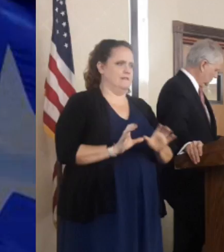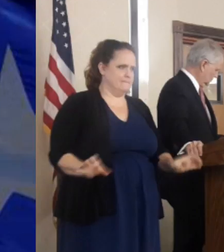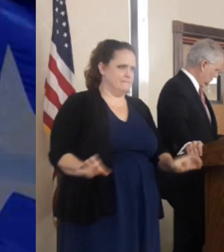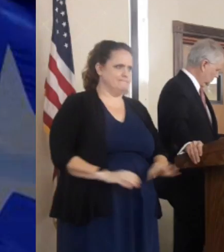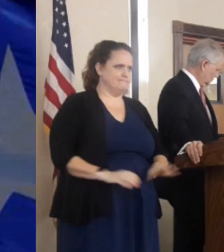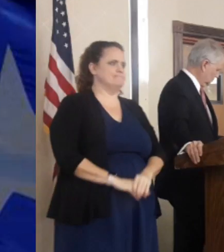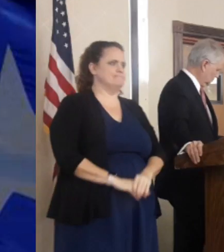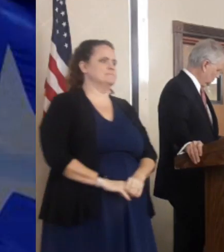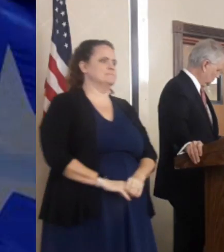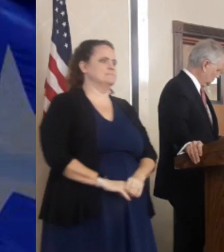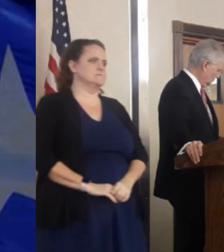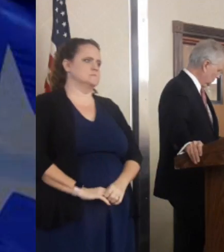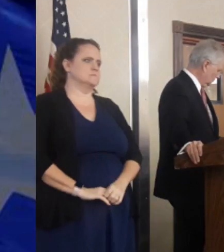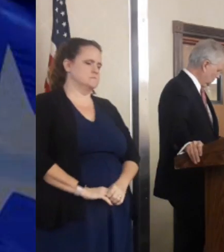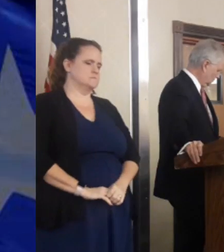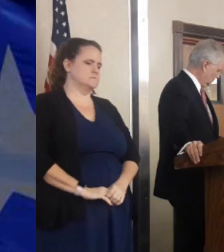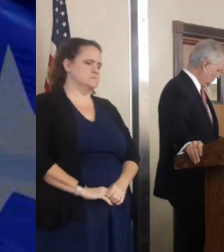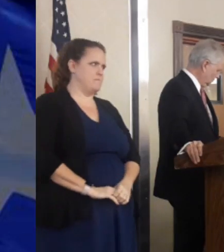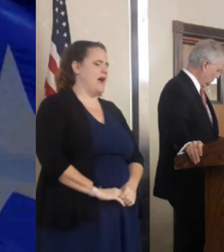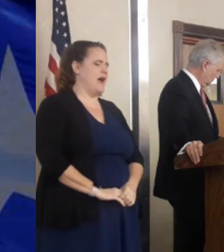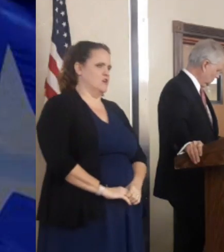It's two separate votes.